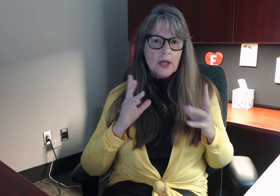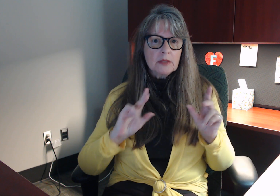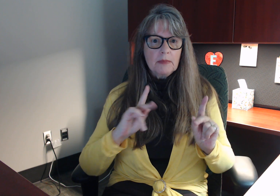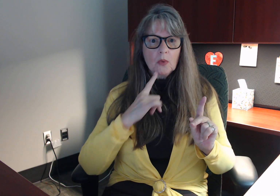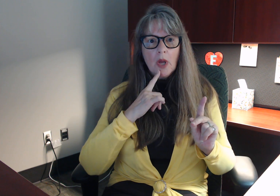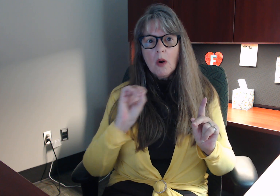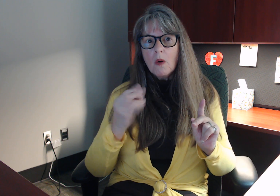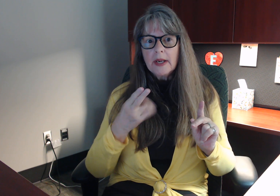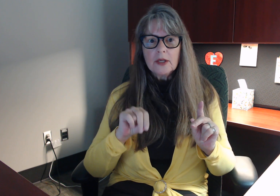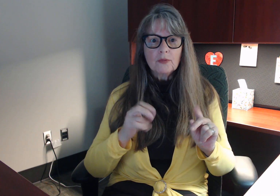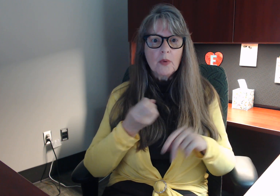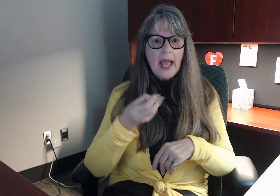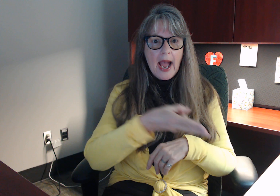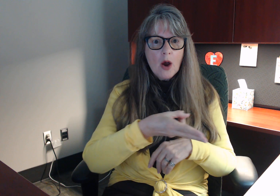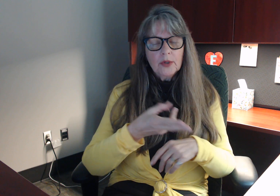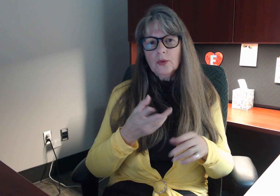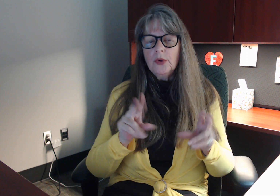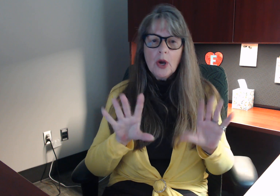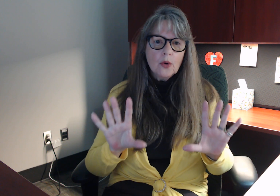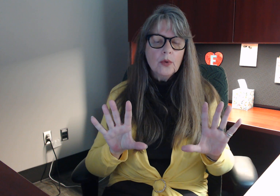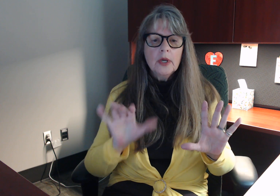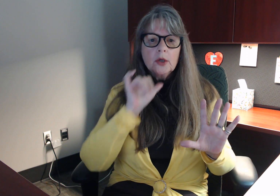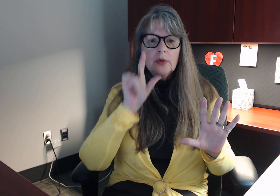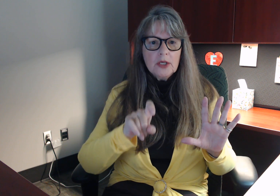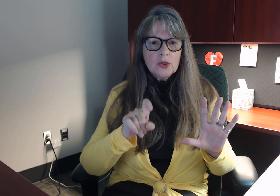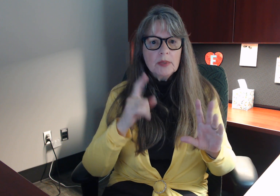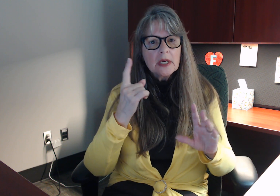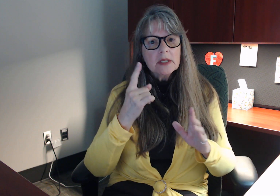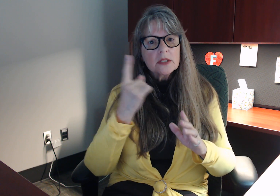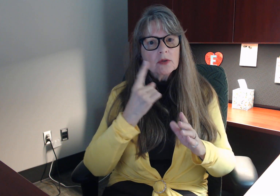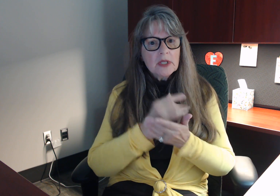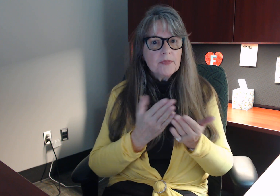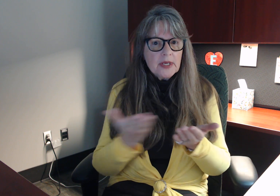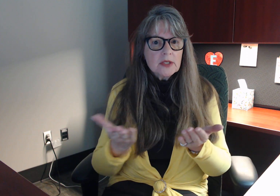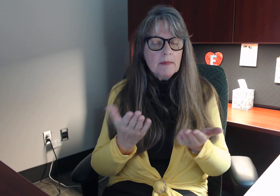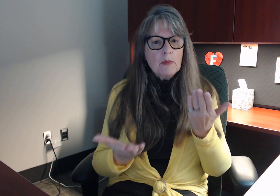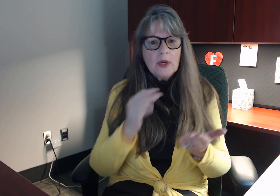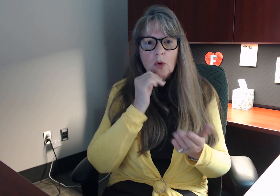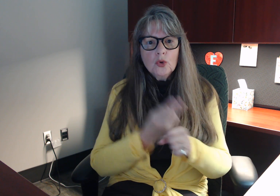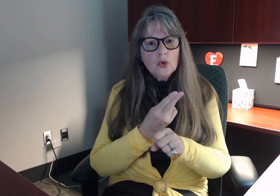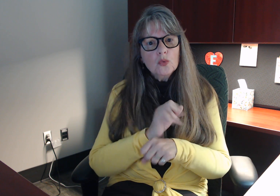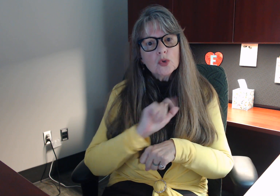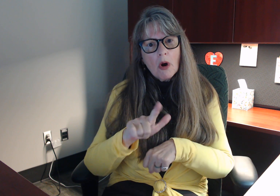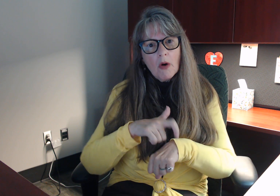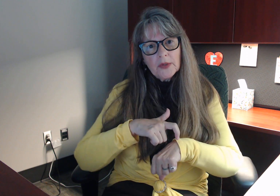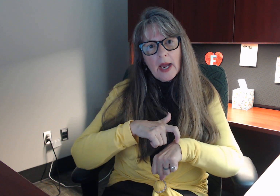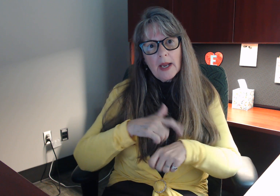and people are going, oh, I need to throw it out, and you're going, no, you don't need to, because there's some things that maybe we don't use all the time, but